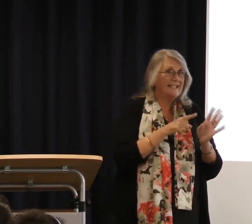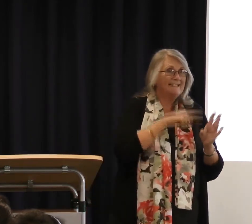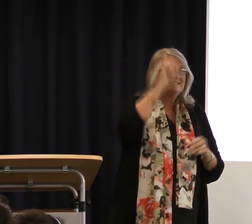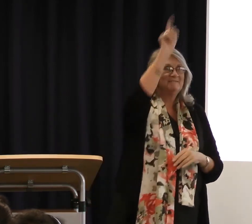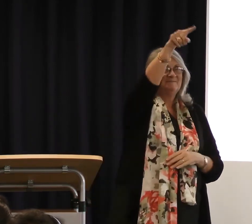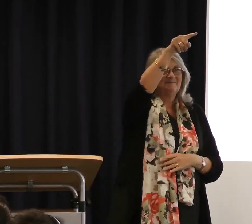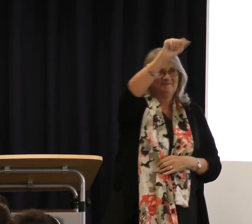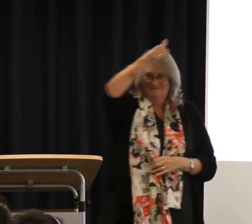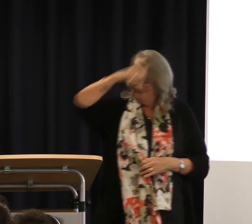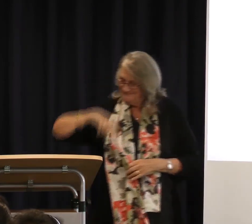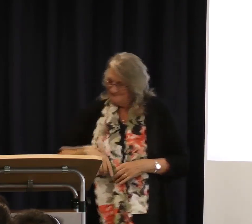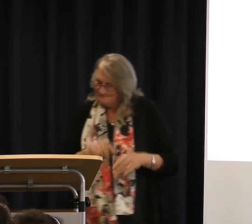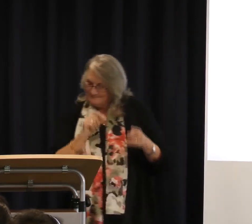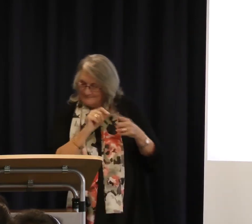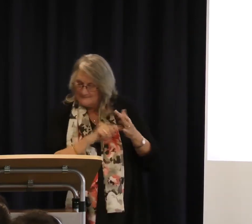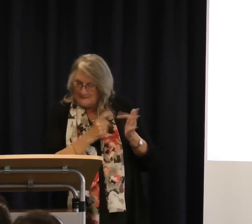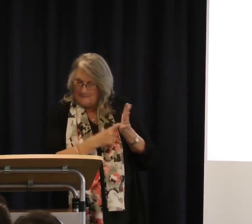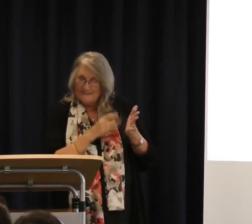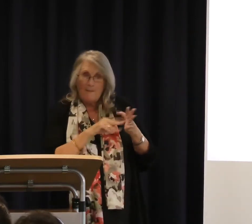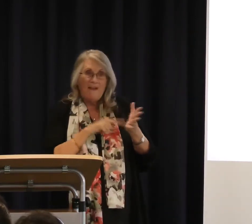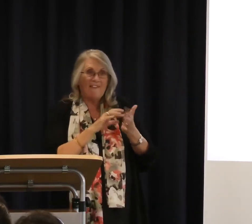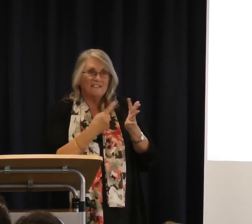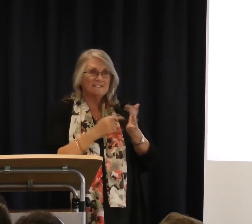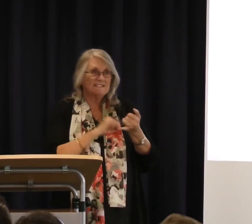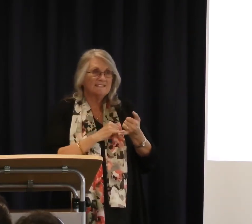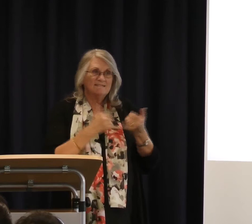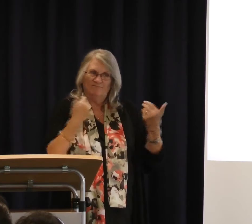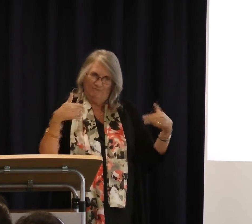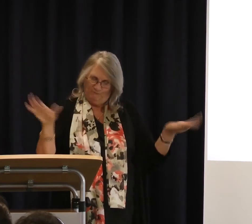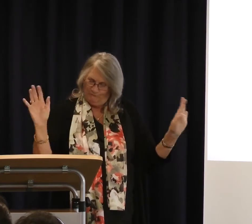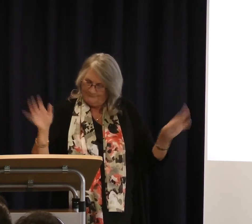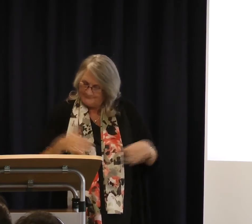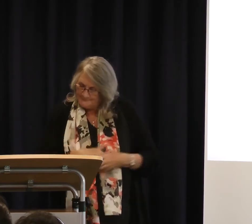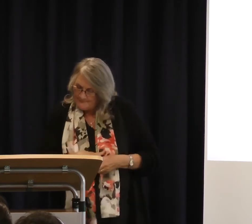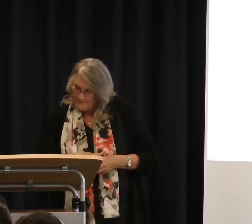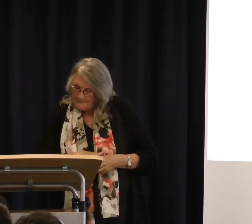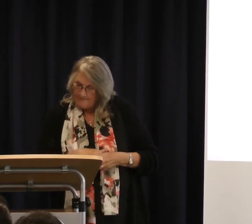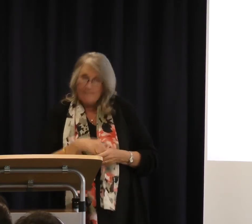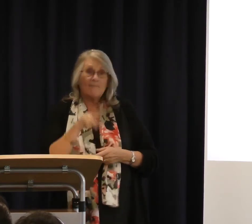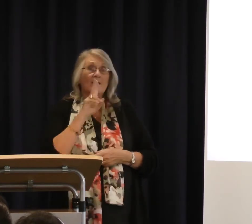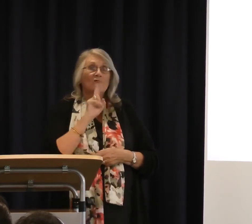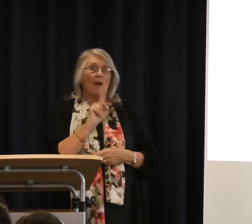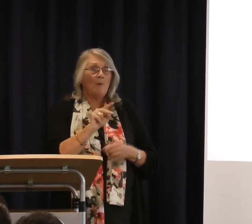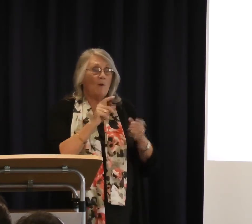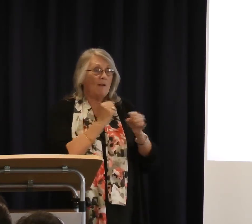Lance Haitley, up the back, I see you there, Peter Mavis, who is no longer with us,